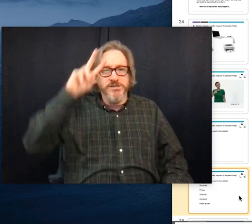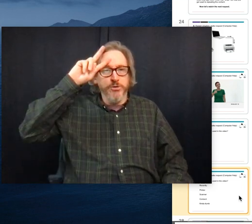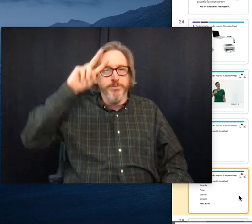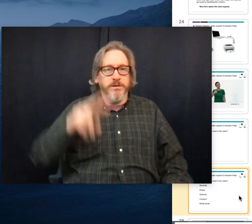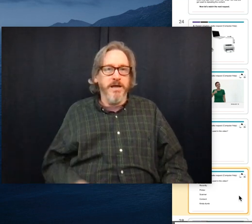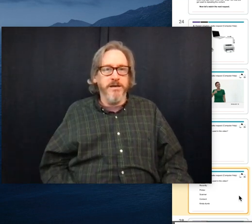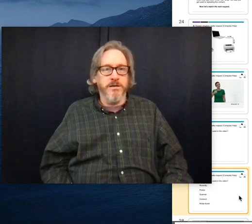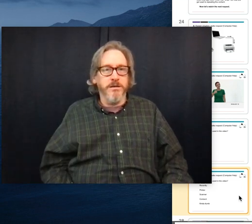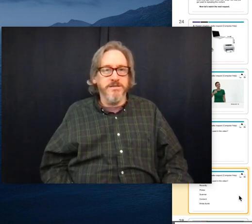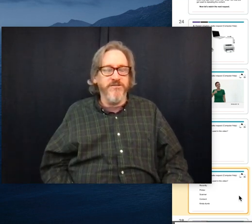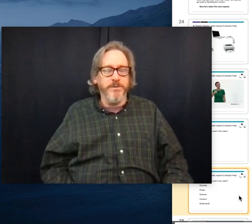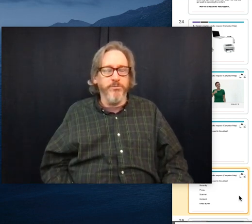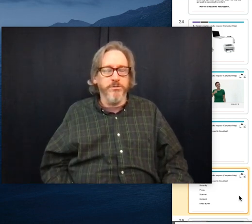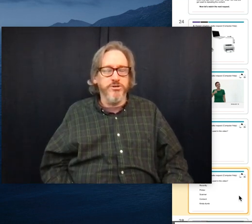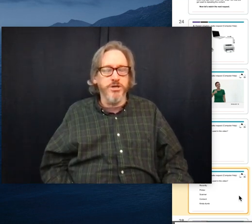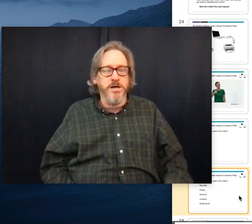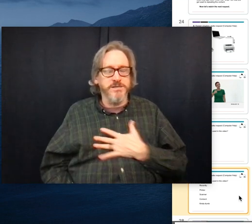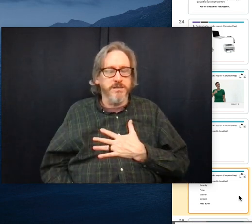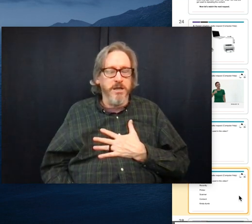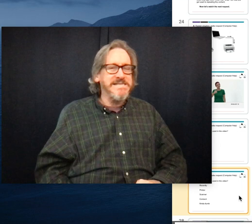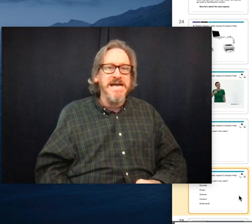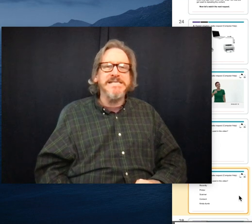protect themselves. Oh,